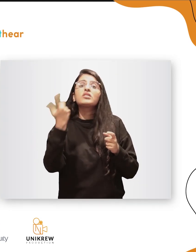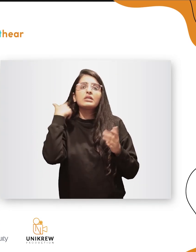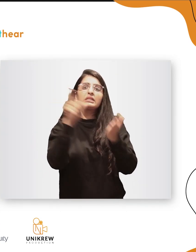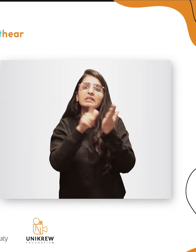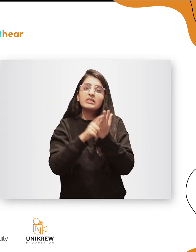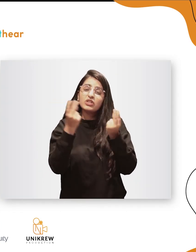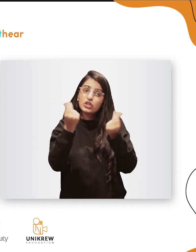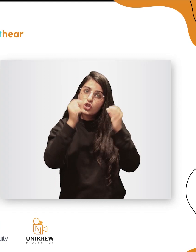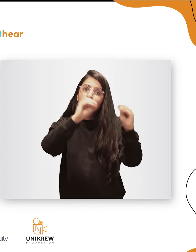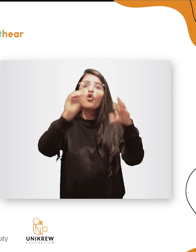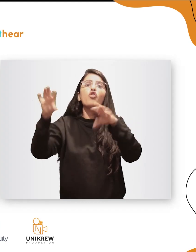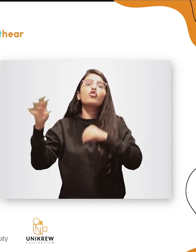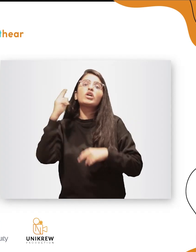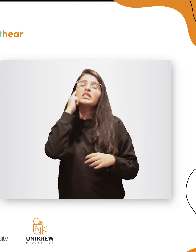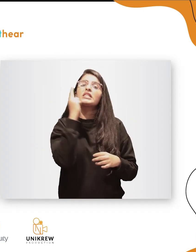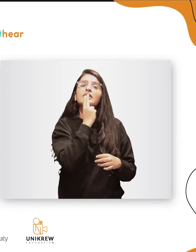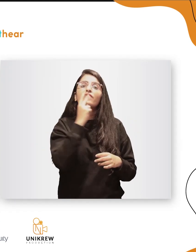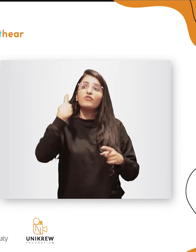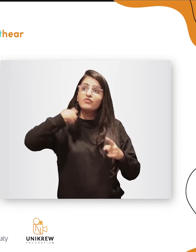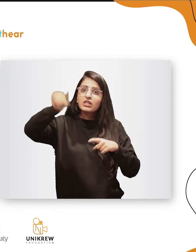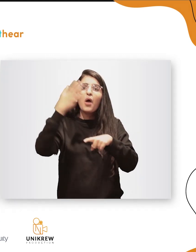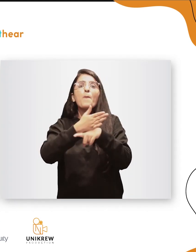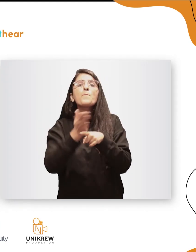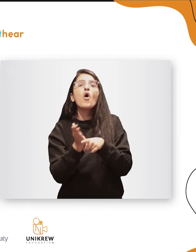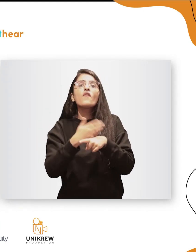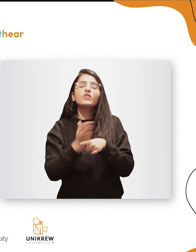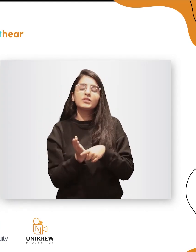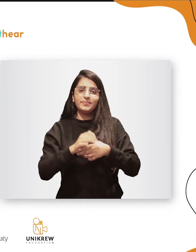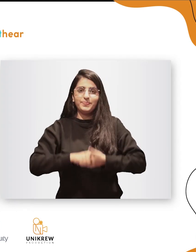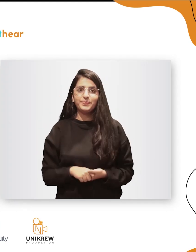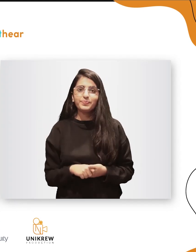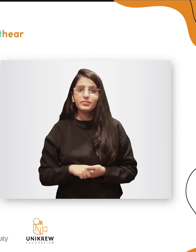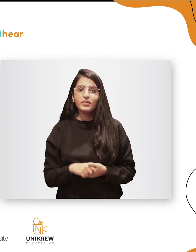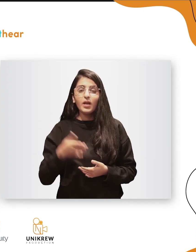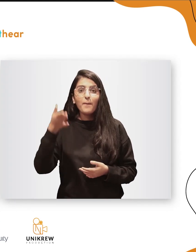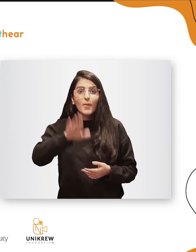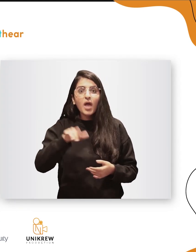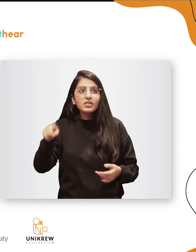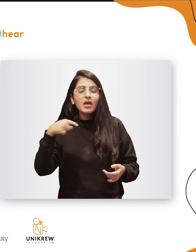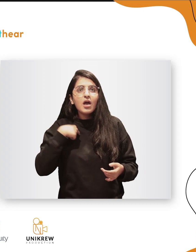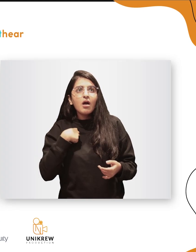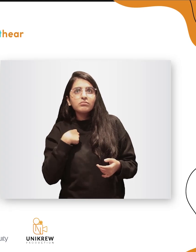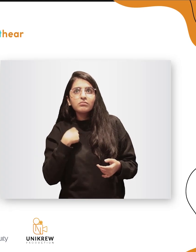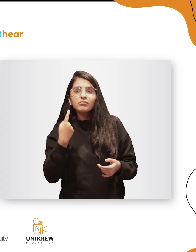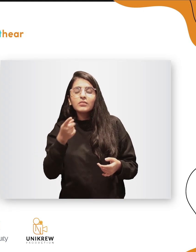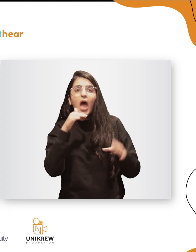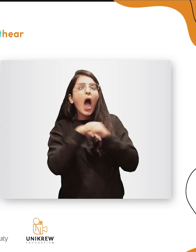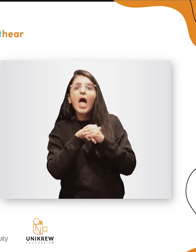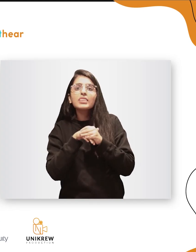offer driver's licenses to deaf people across the province. And that just the fact that